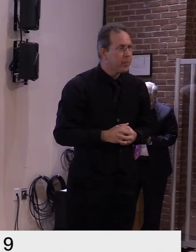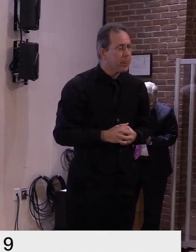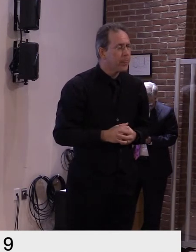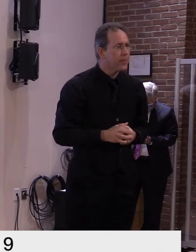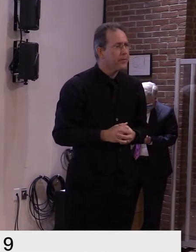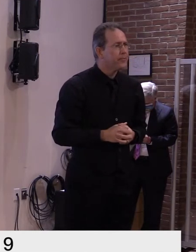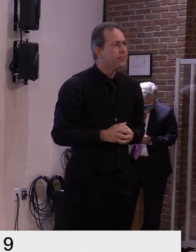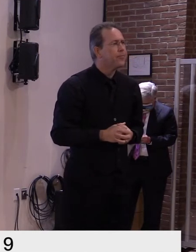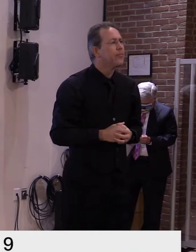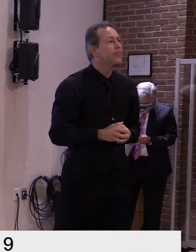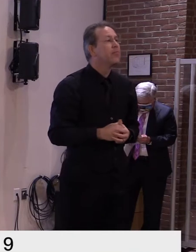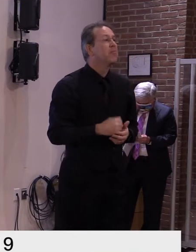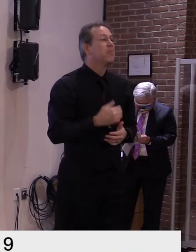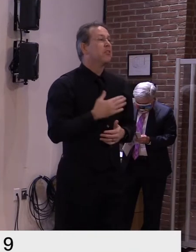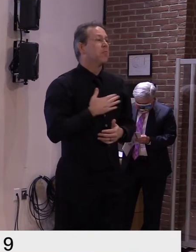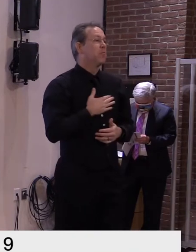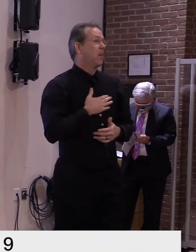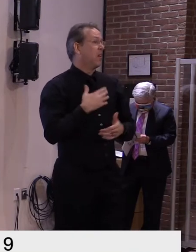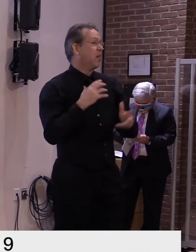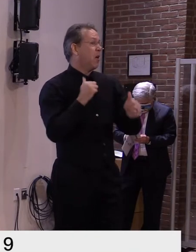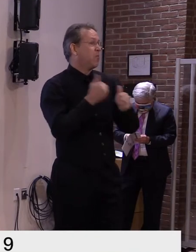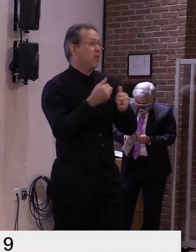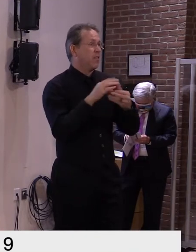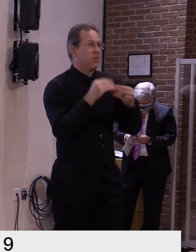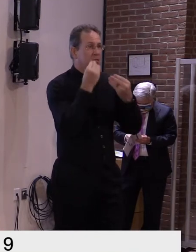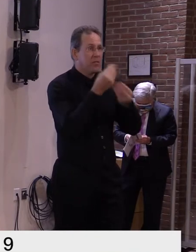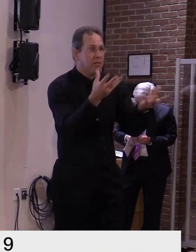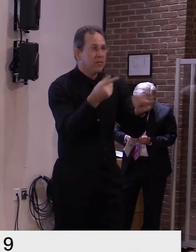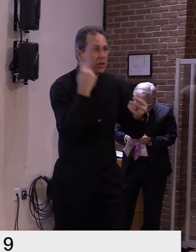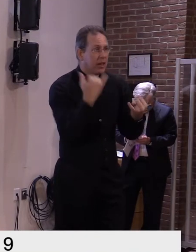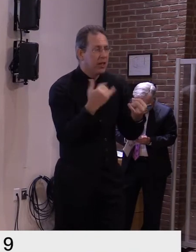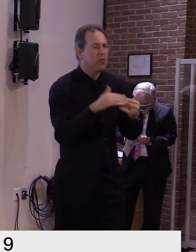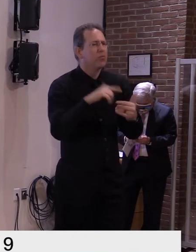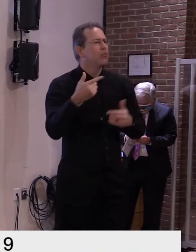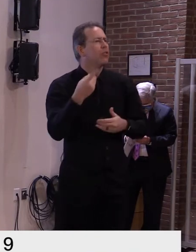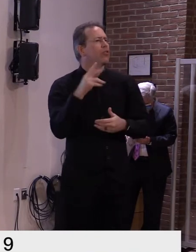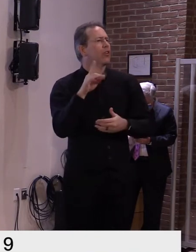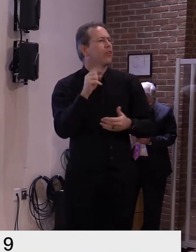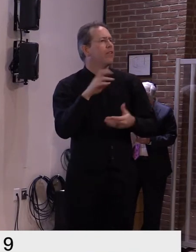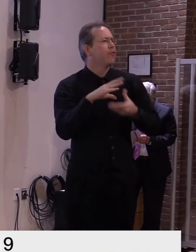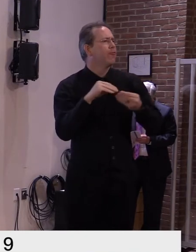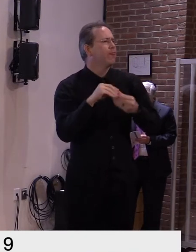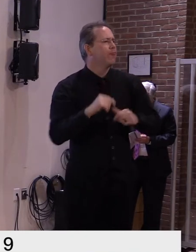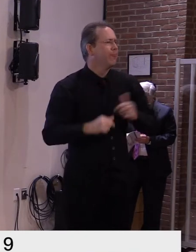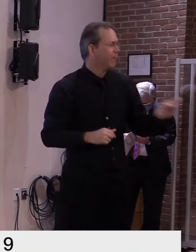I'll conclude my update and turn it over to Commissioner Levine. Thank you.